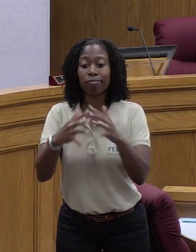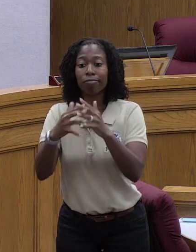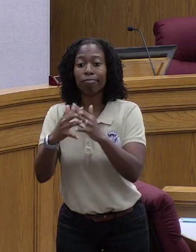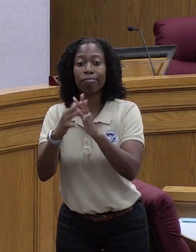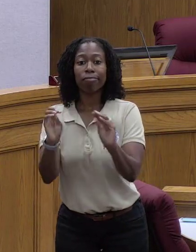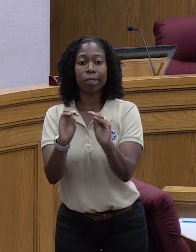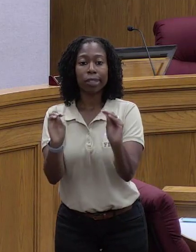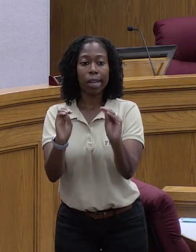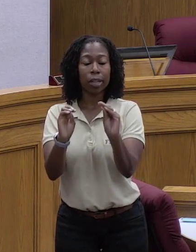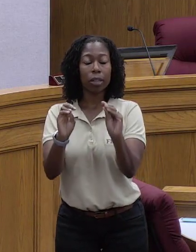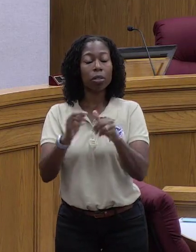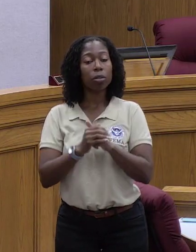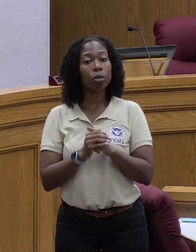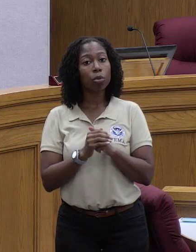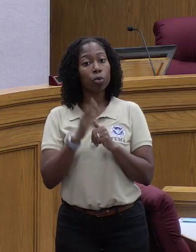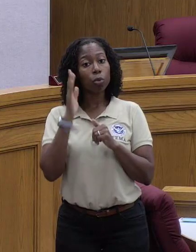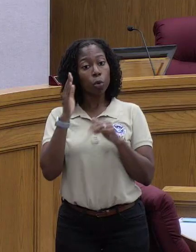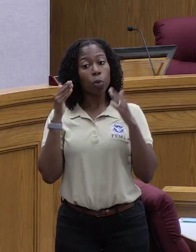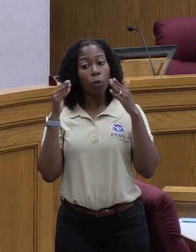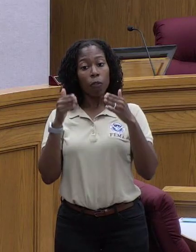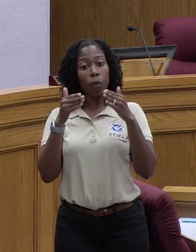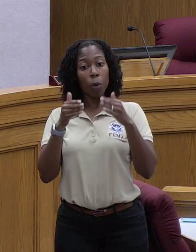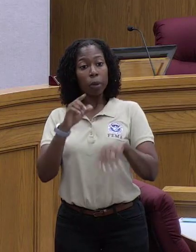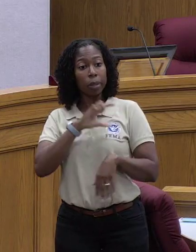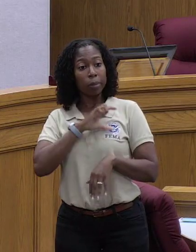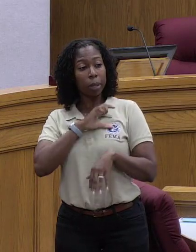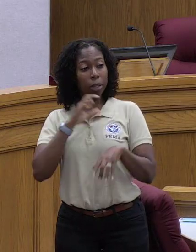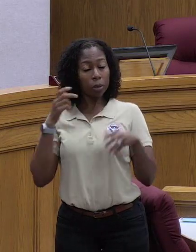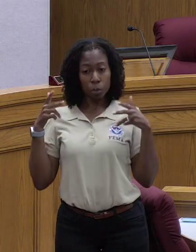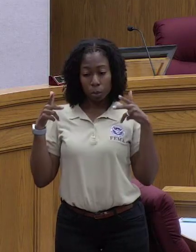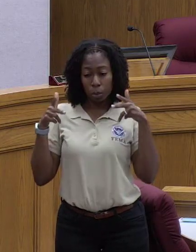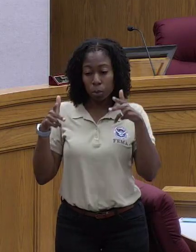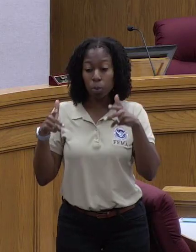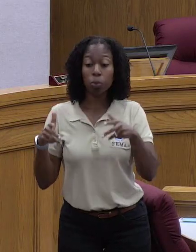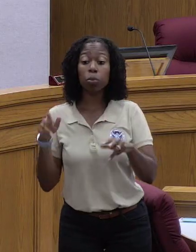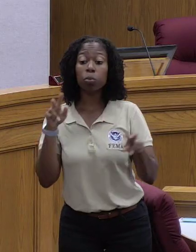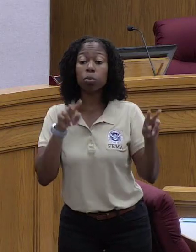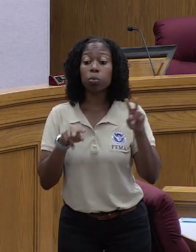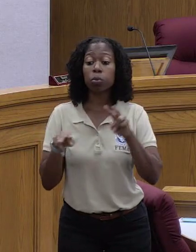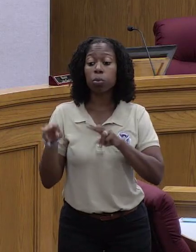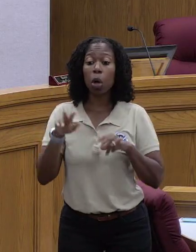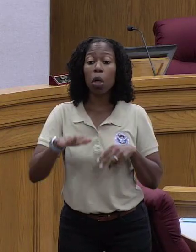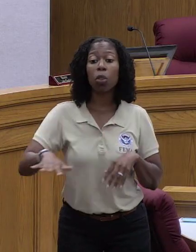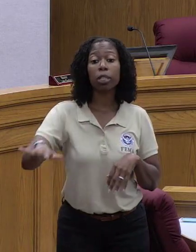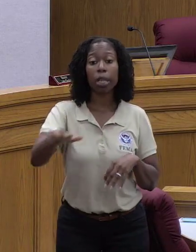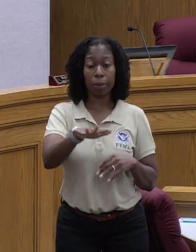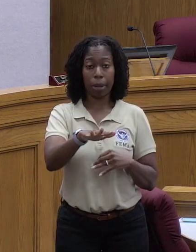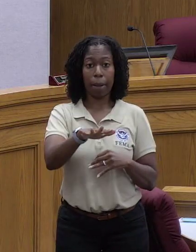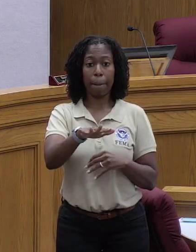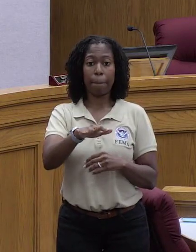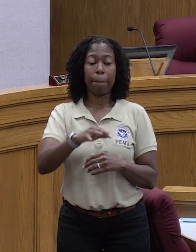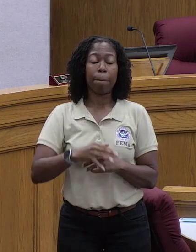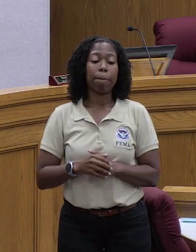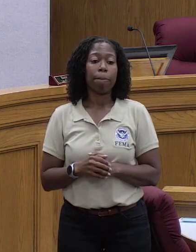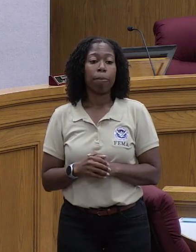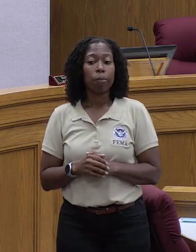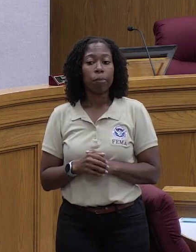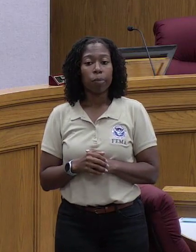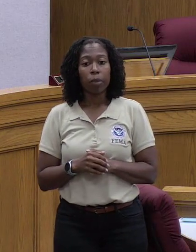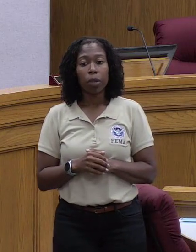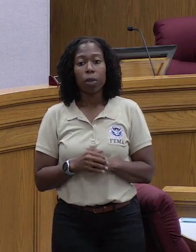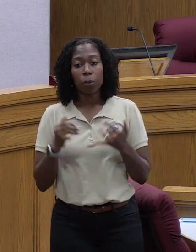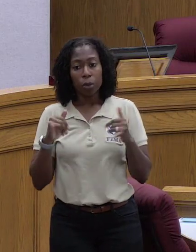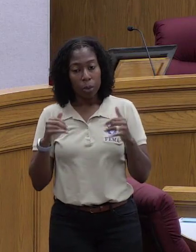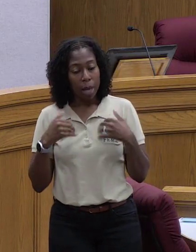law enforcement-wise, in those areas that don't have any electricity. We still have a pretty substantial amount